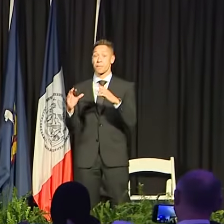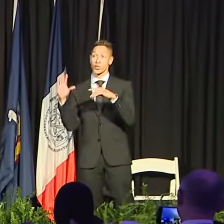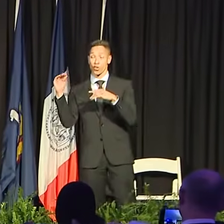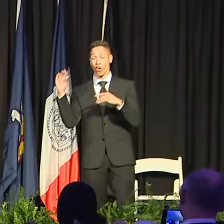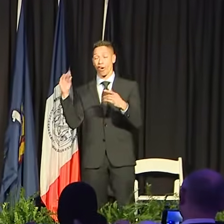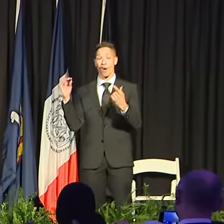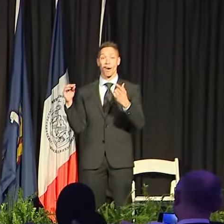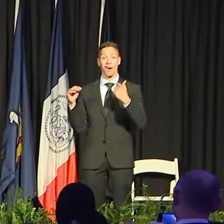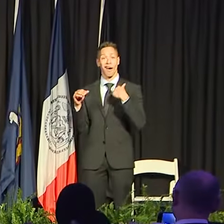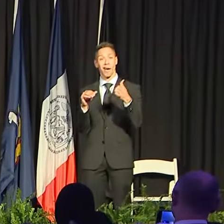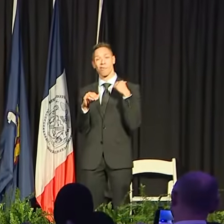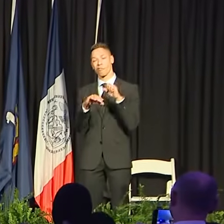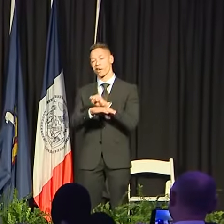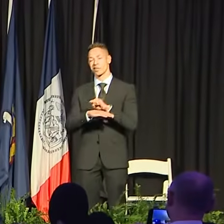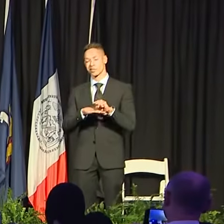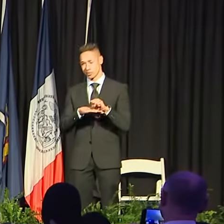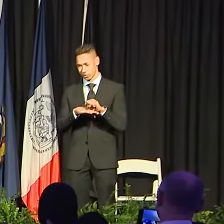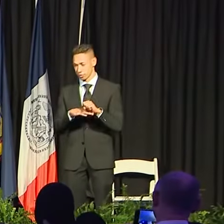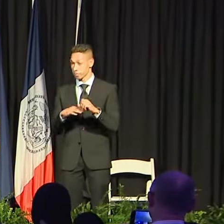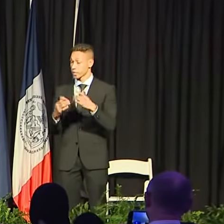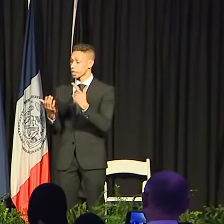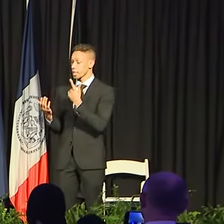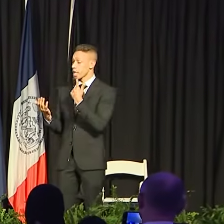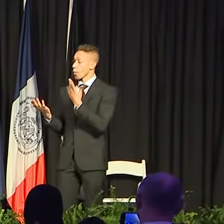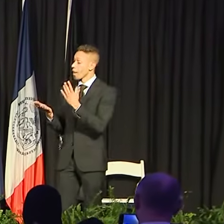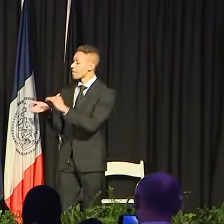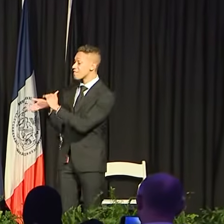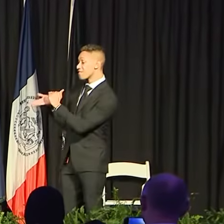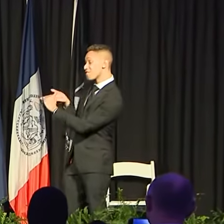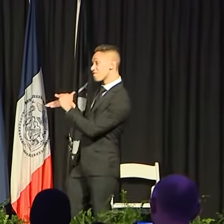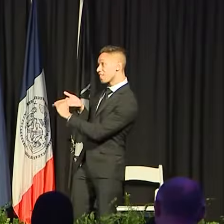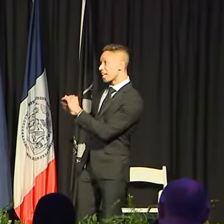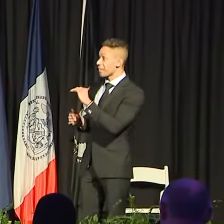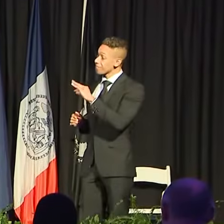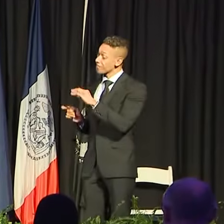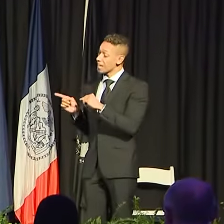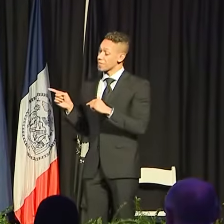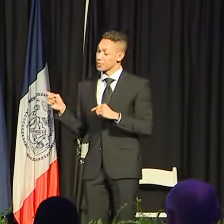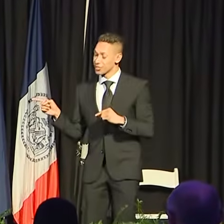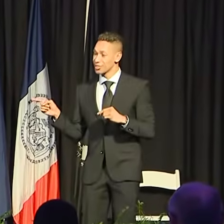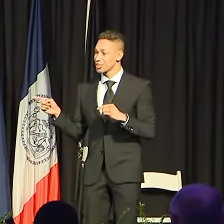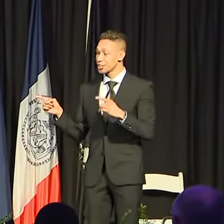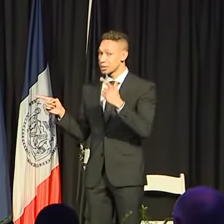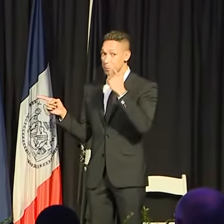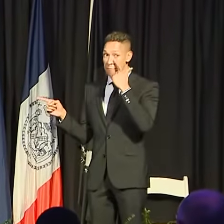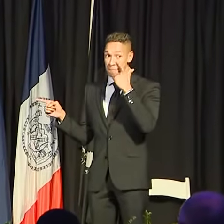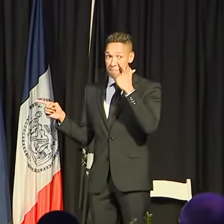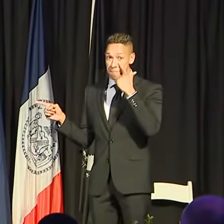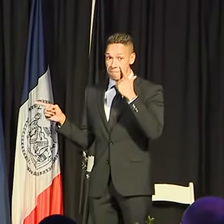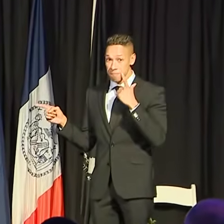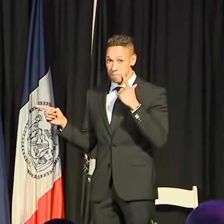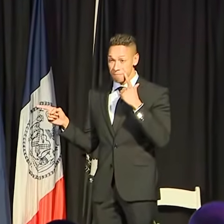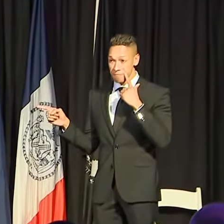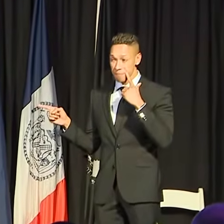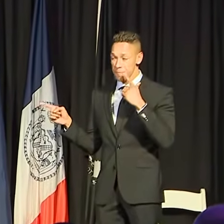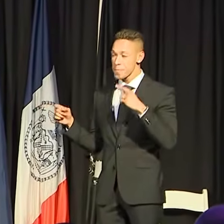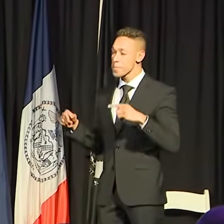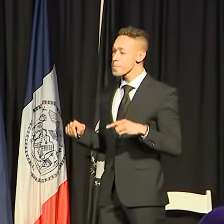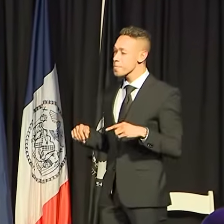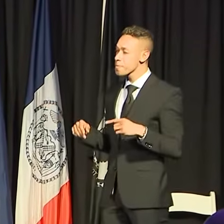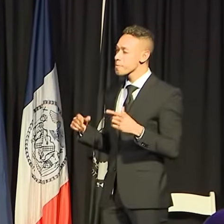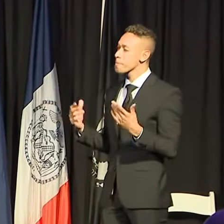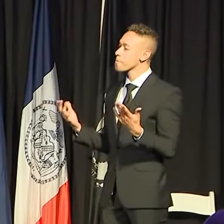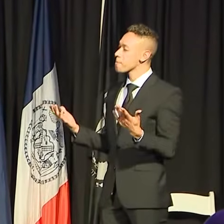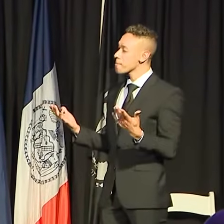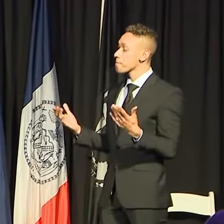backstage, and she said that, you know, forgive her if she gets teary-eyed.